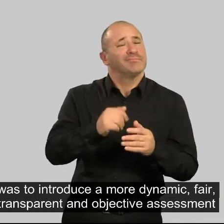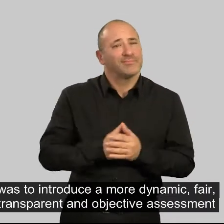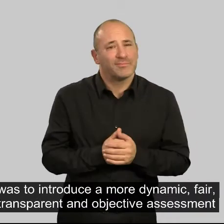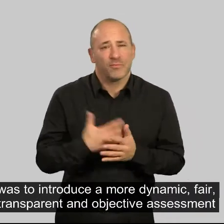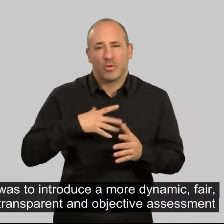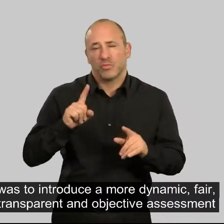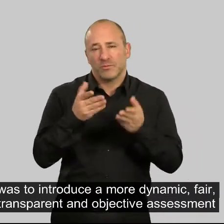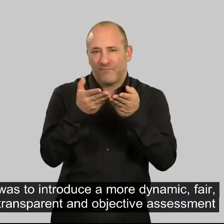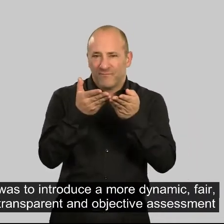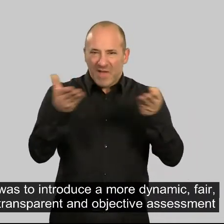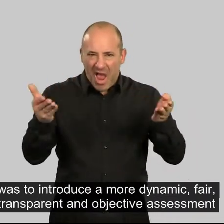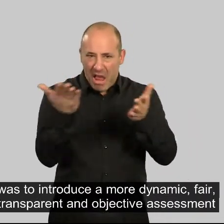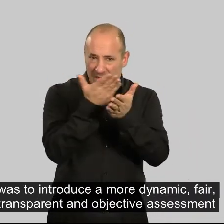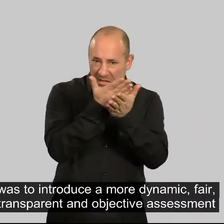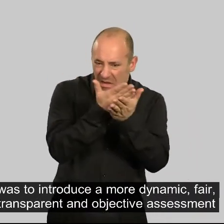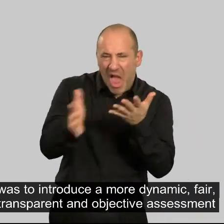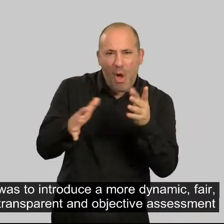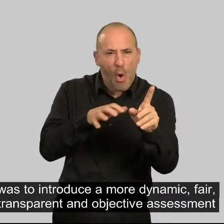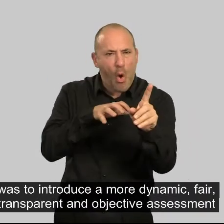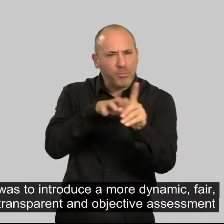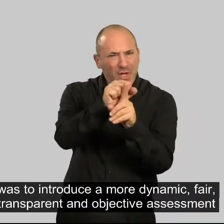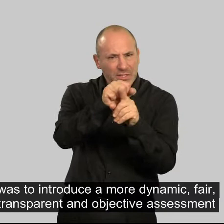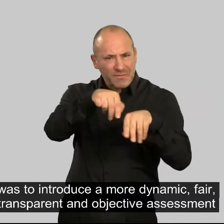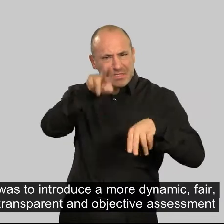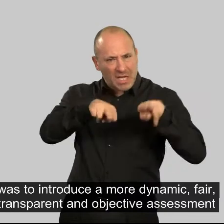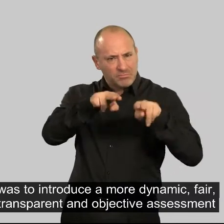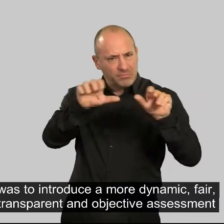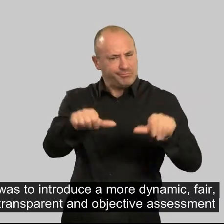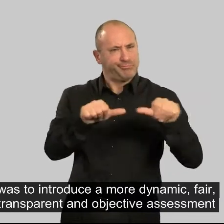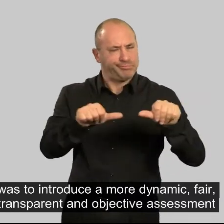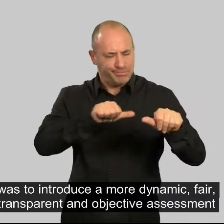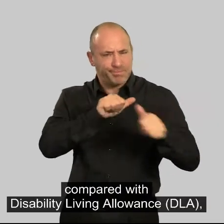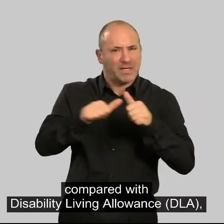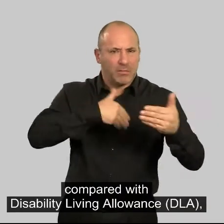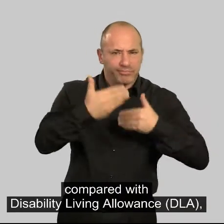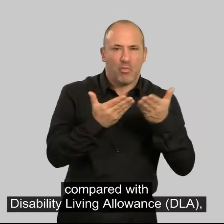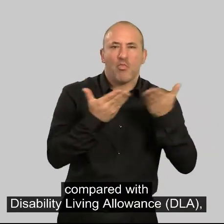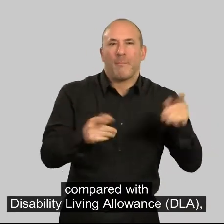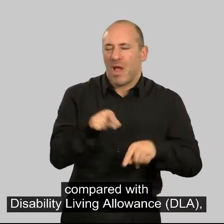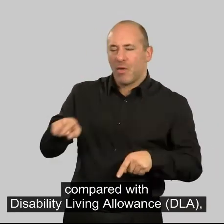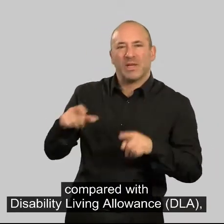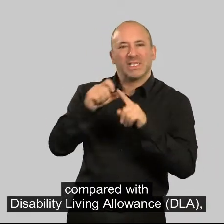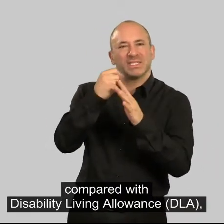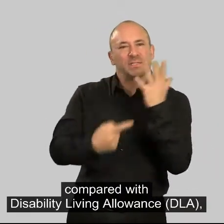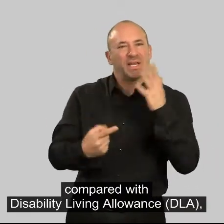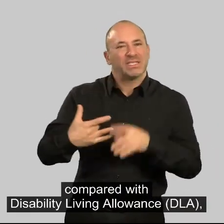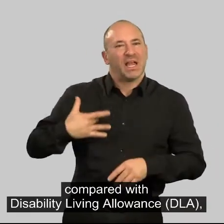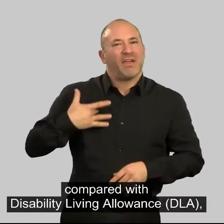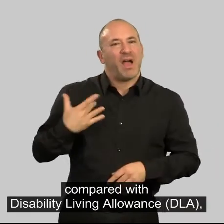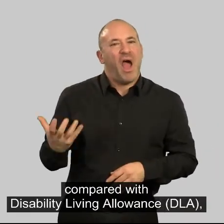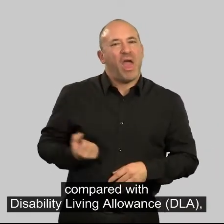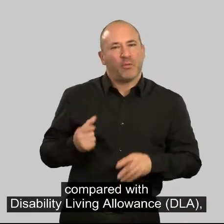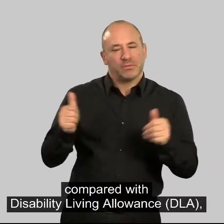to introduce a more dynamic, fair, transparent and objective assessment compared